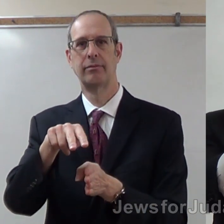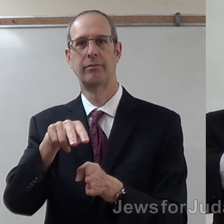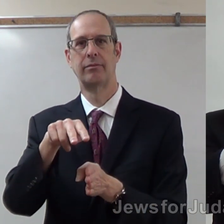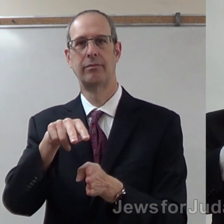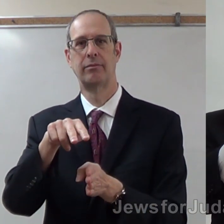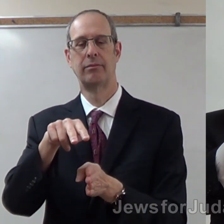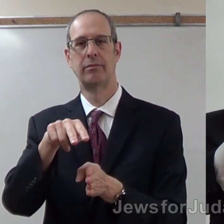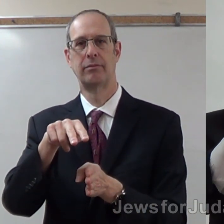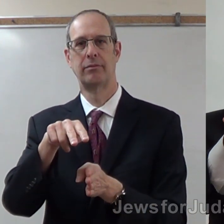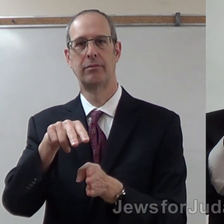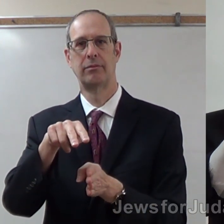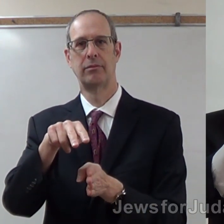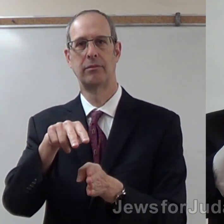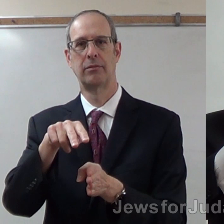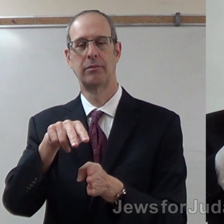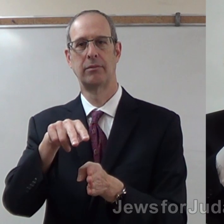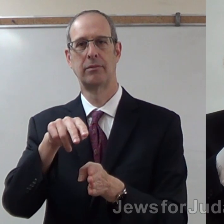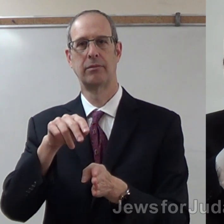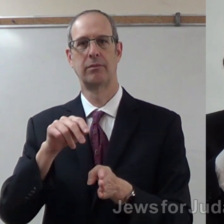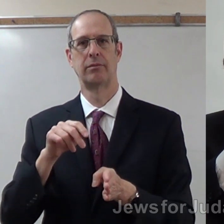be